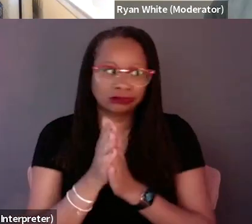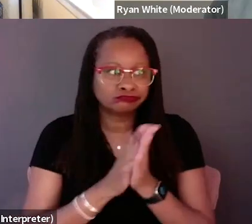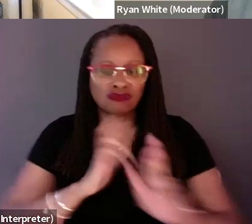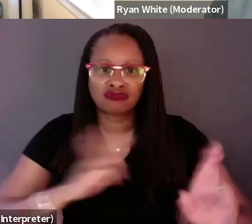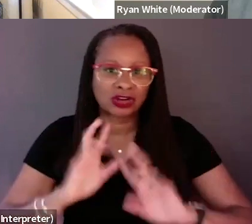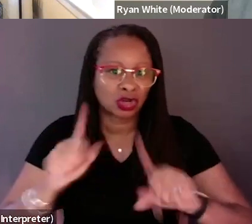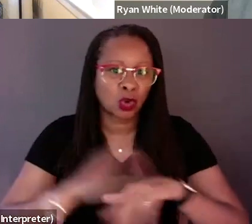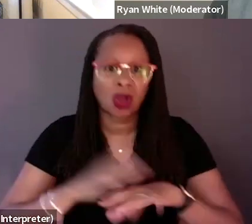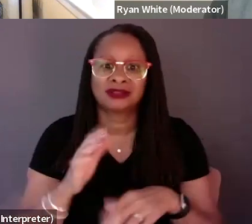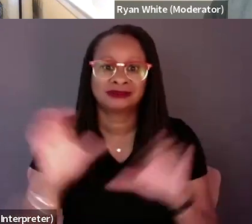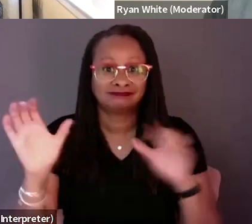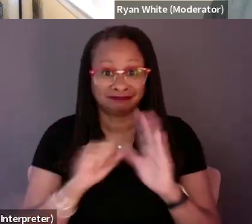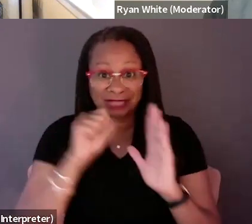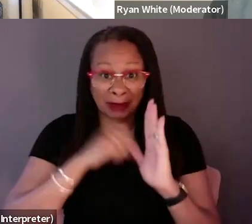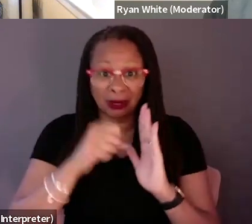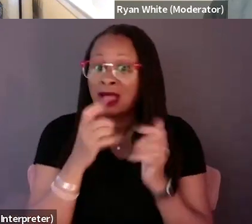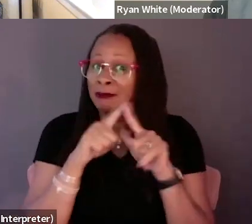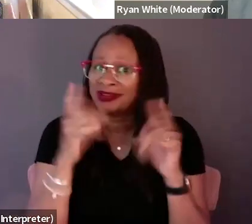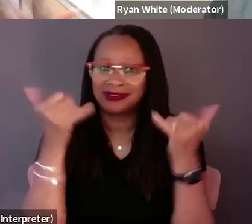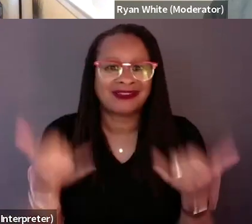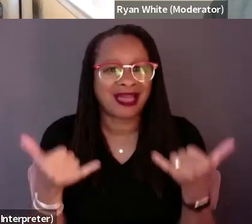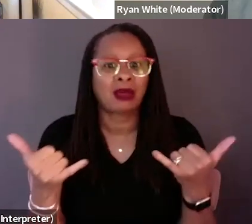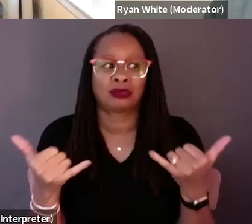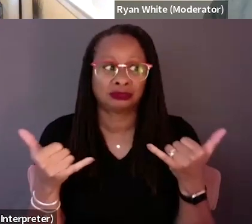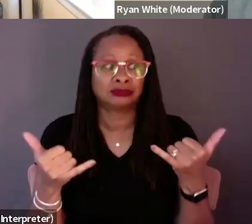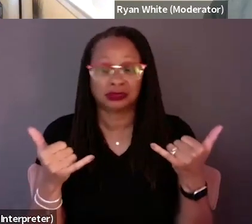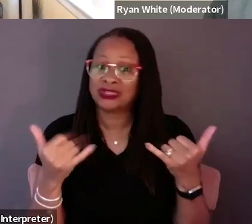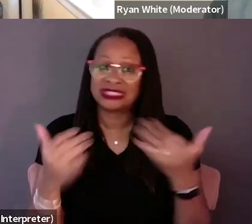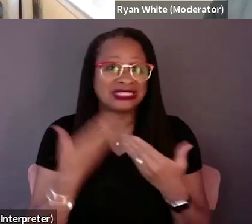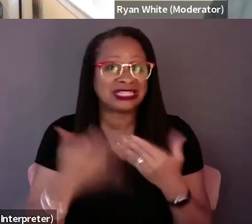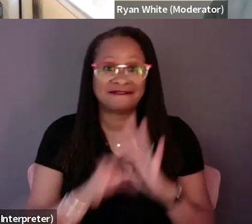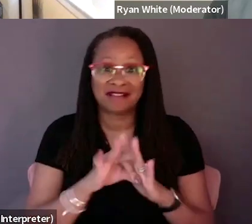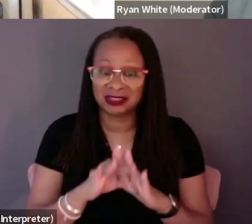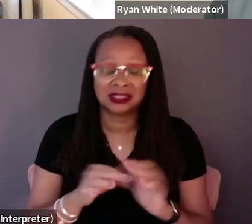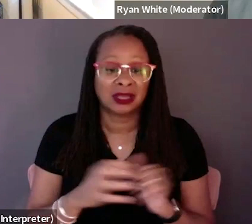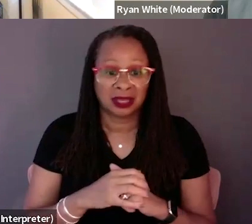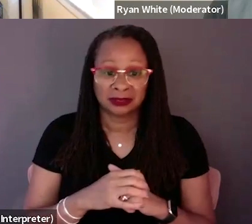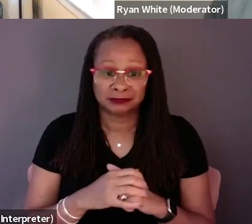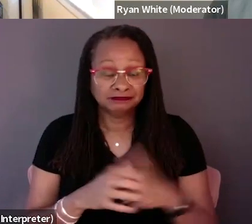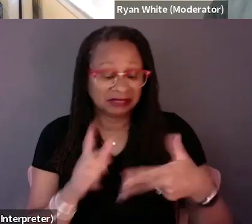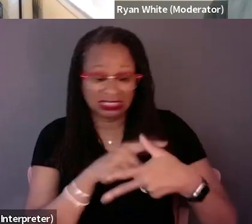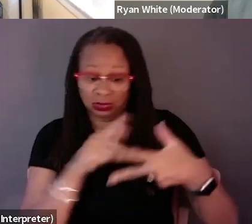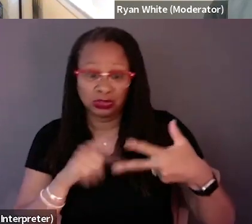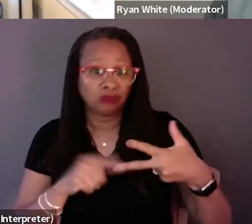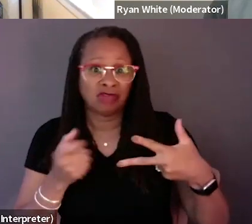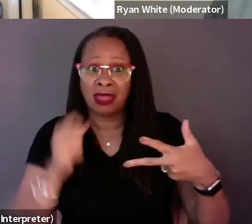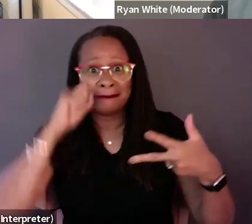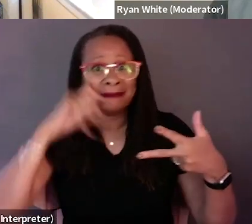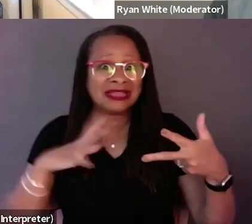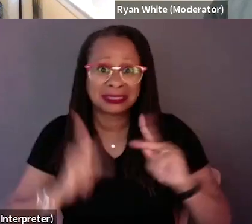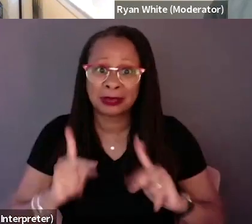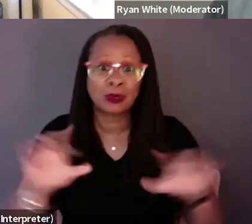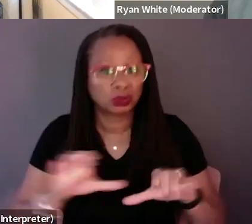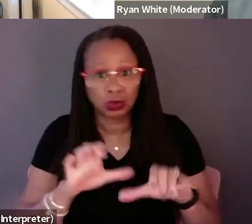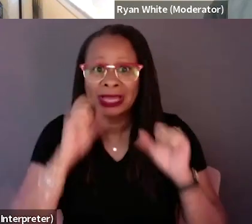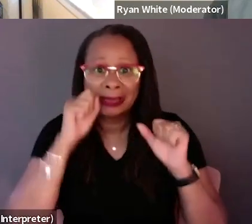on camera, but that's not true now. There are and were, as you saw in the film, these just sort of spectacular people who